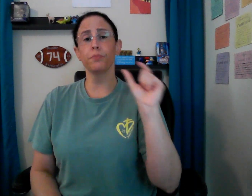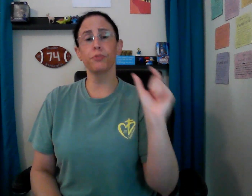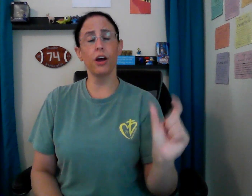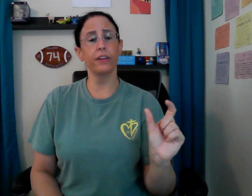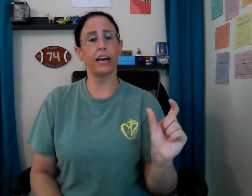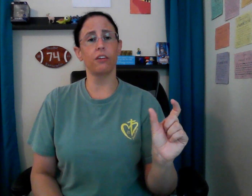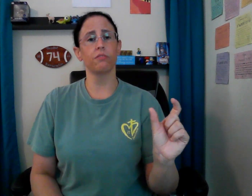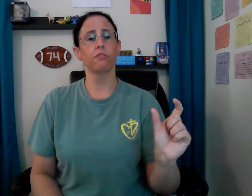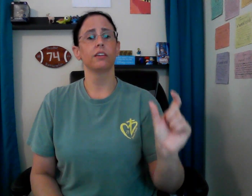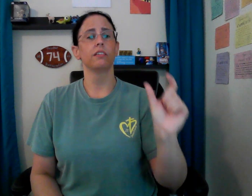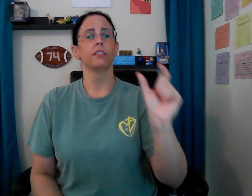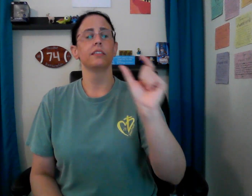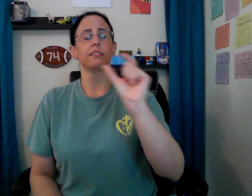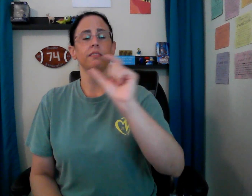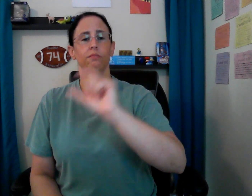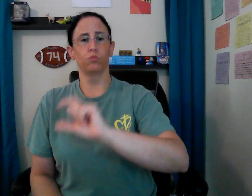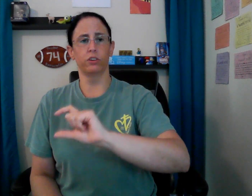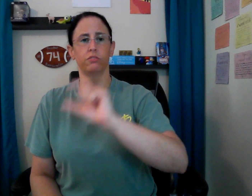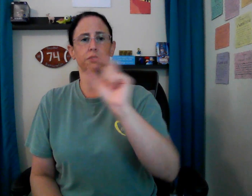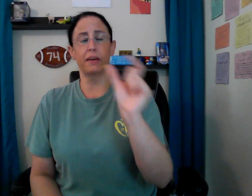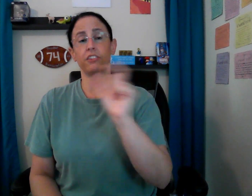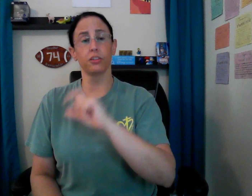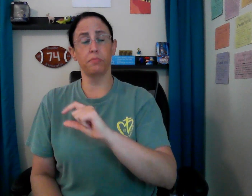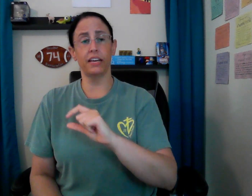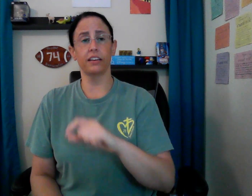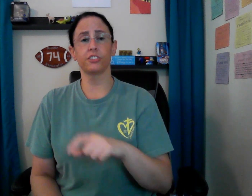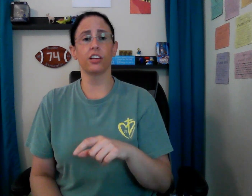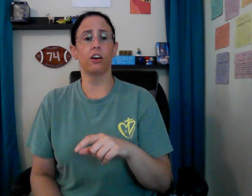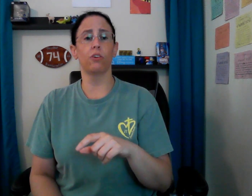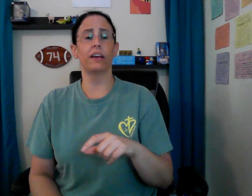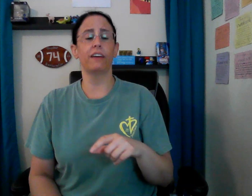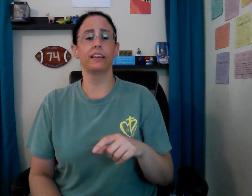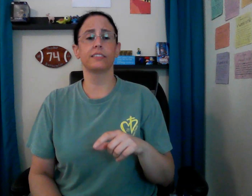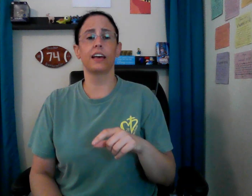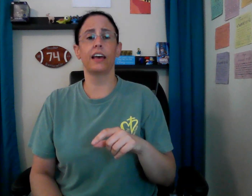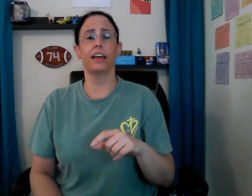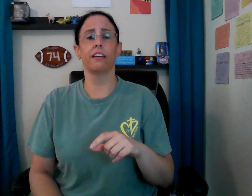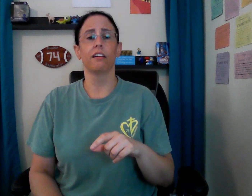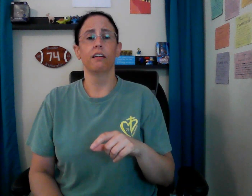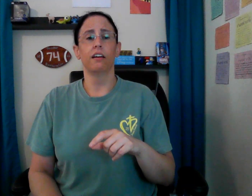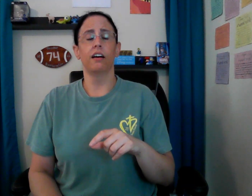your pronoun will depend on the meaning. So if I say